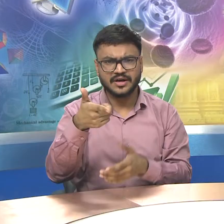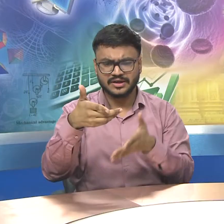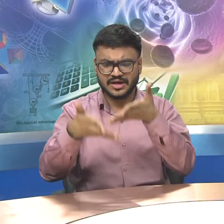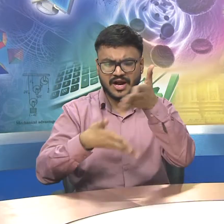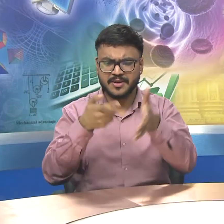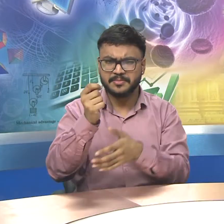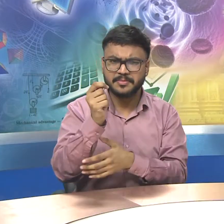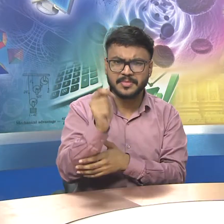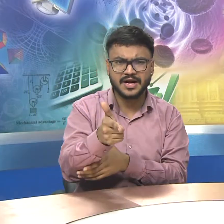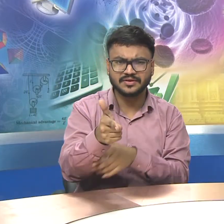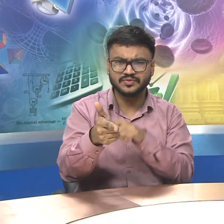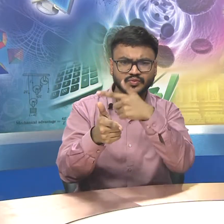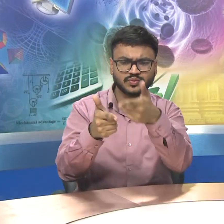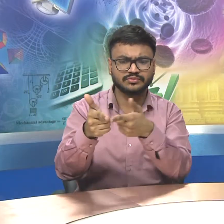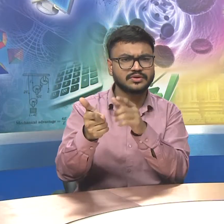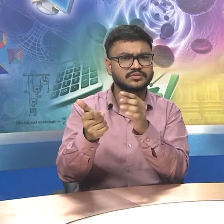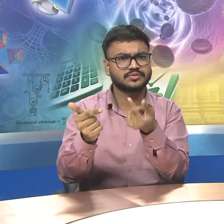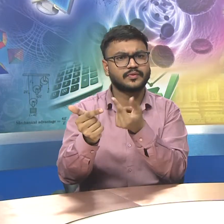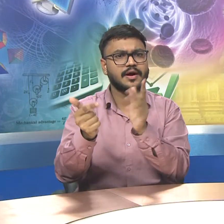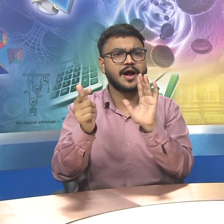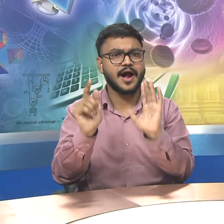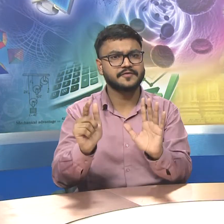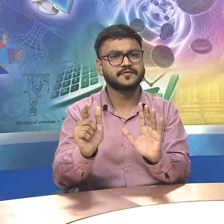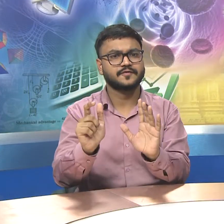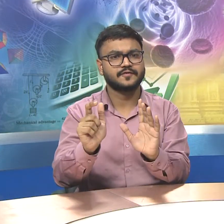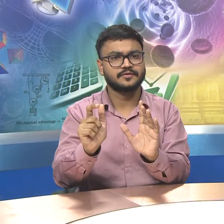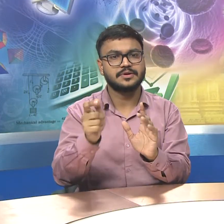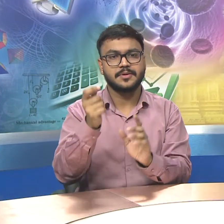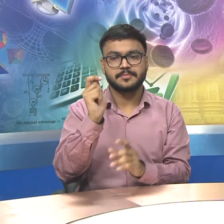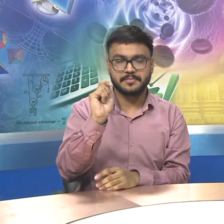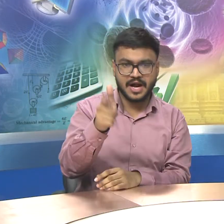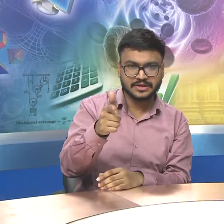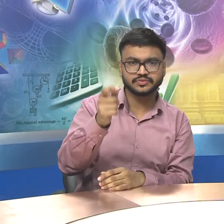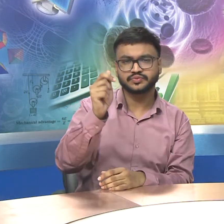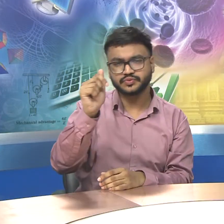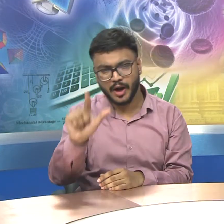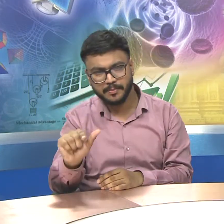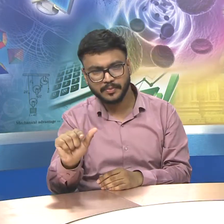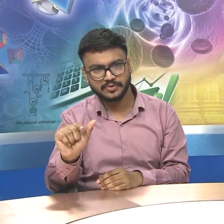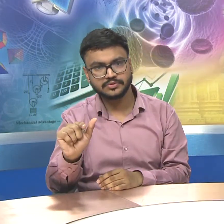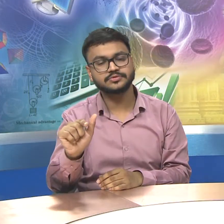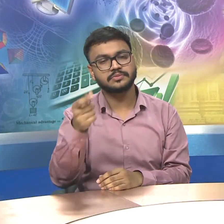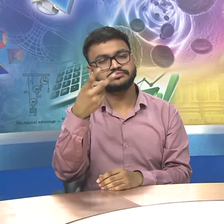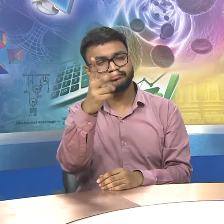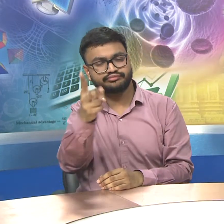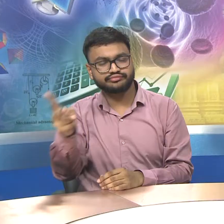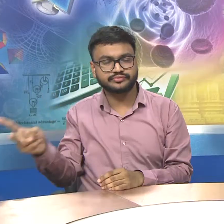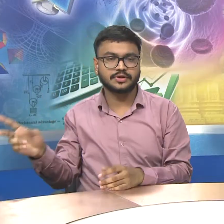pay. Pay is related to the money sign, or we